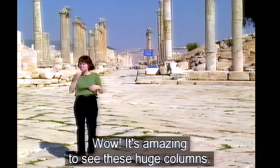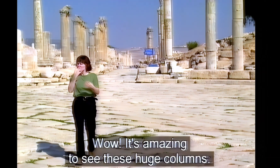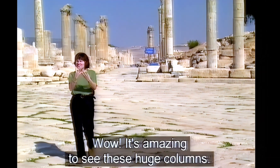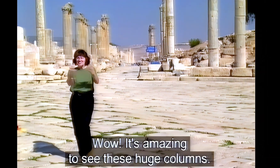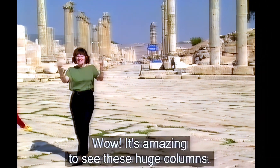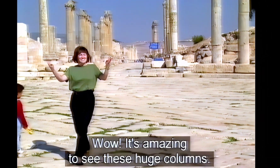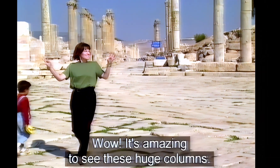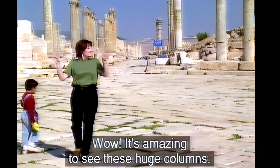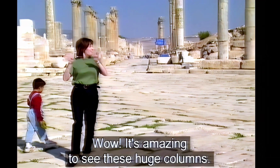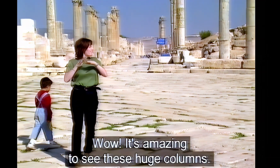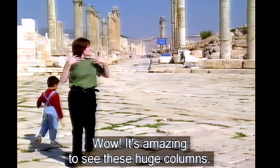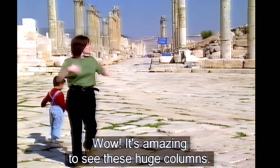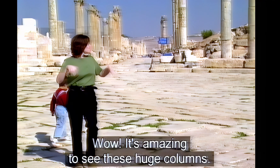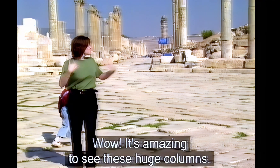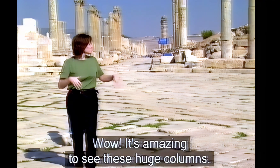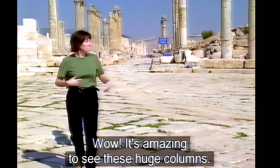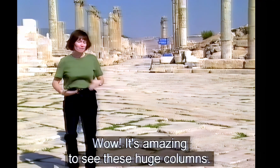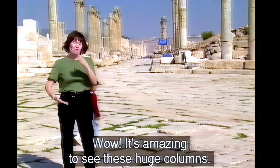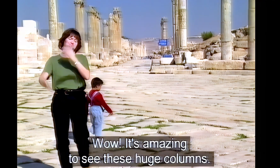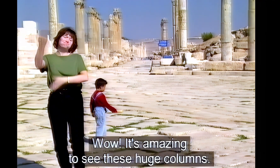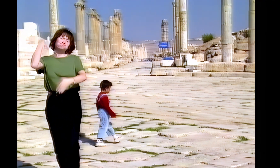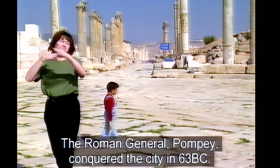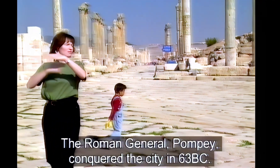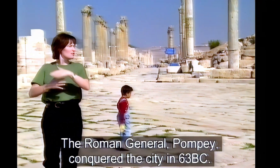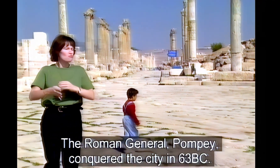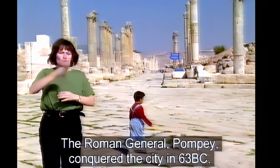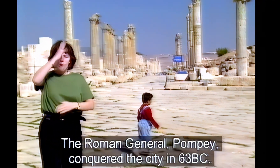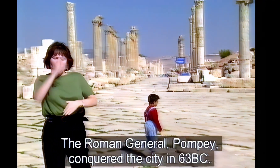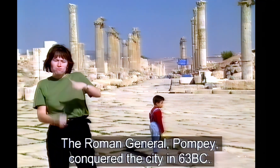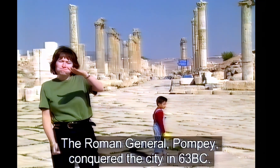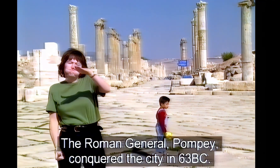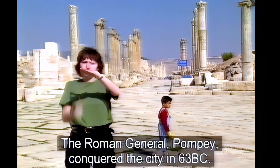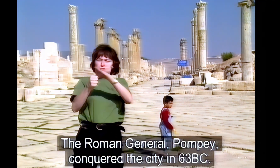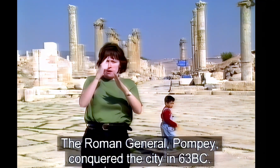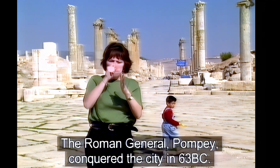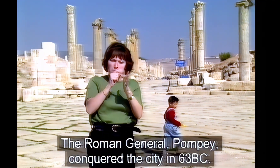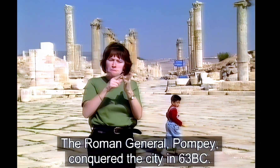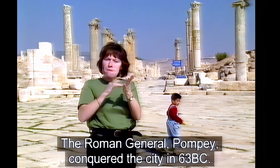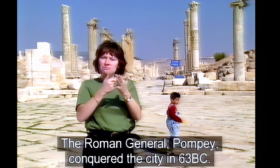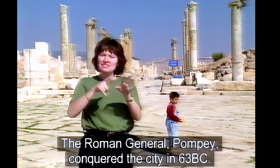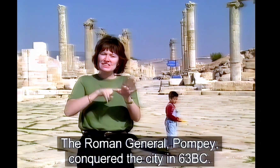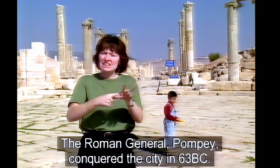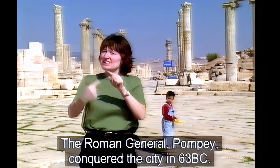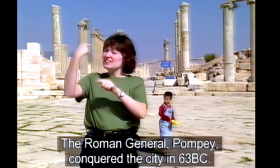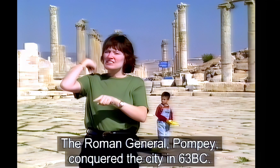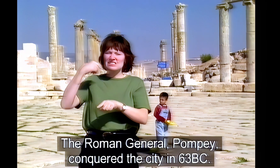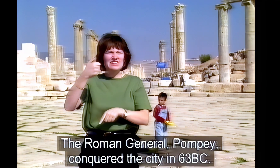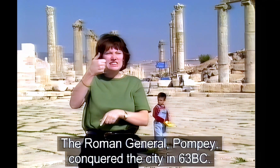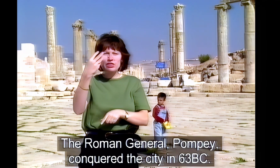Wow, it's amazing to see these huge columns. The Roman general, Pompey, conquered the city in